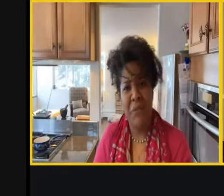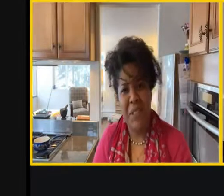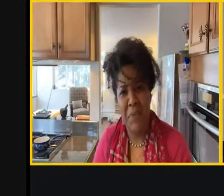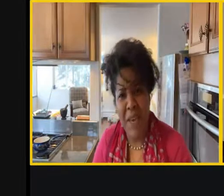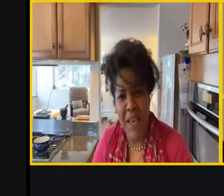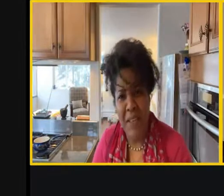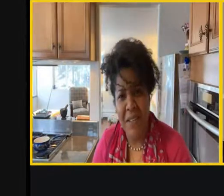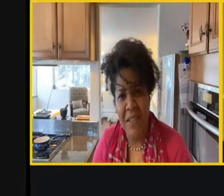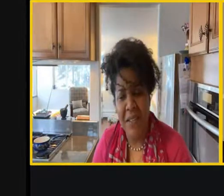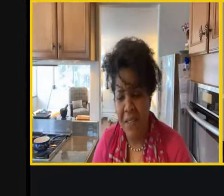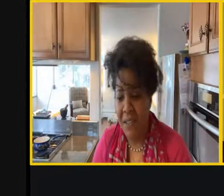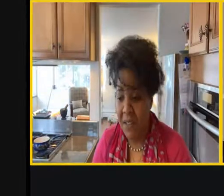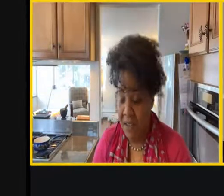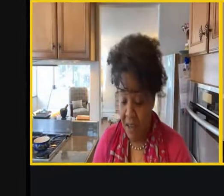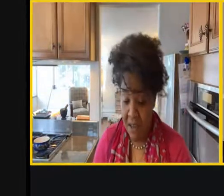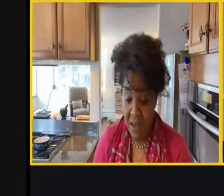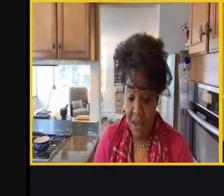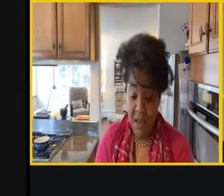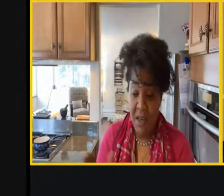equality, and respect.